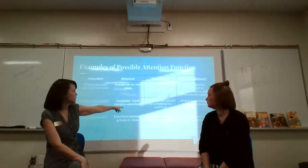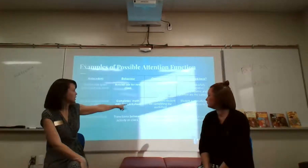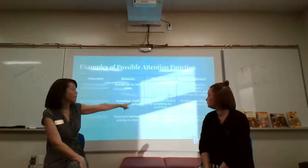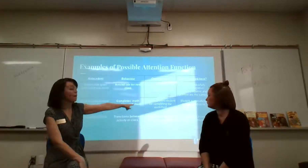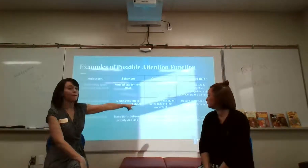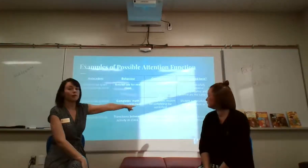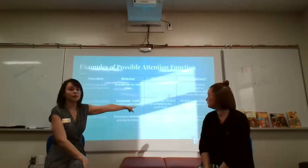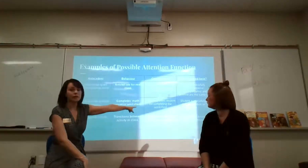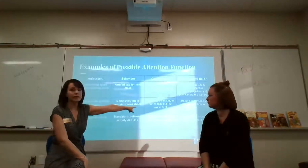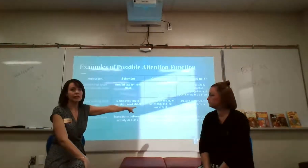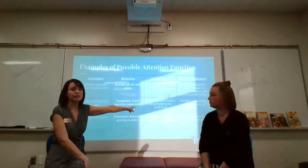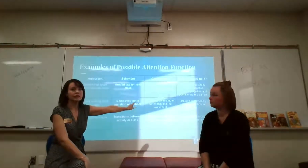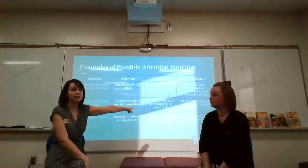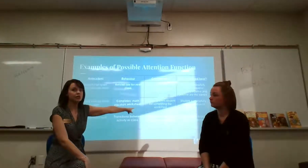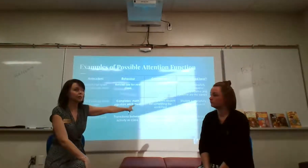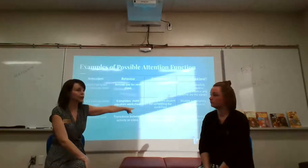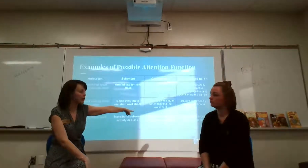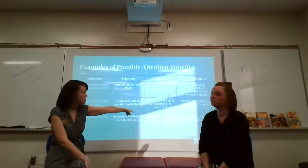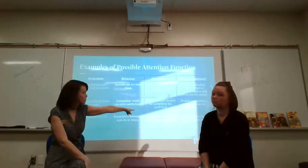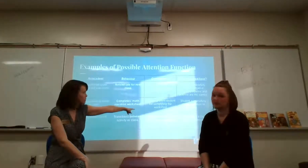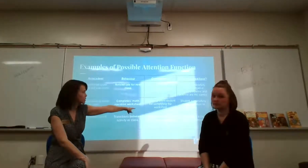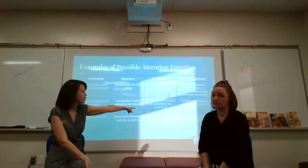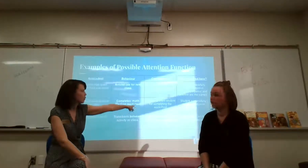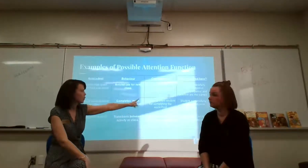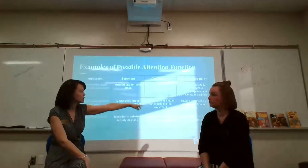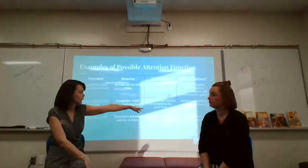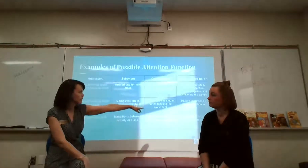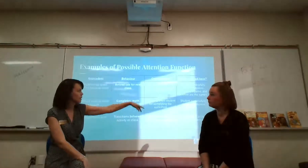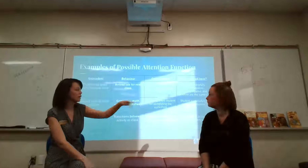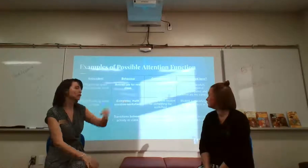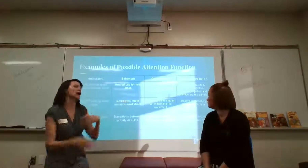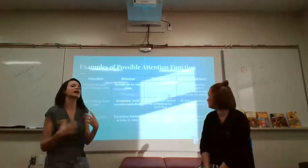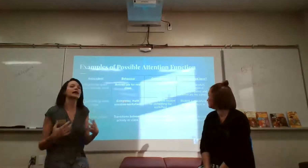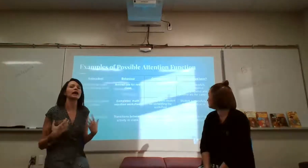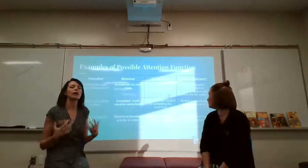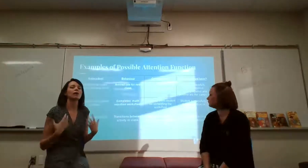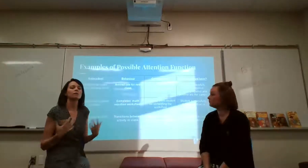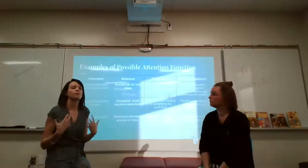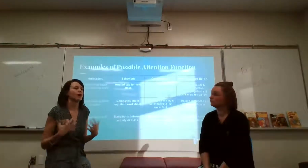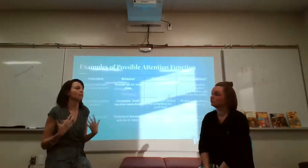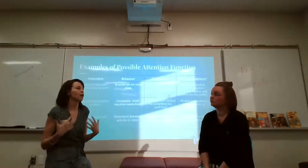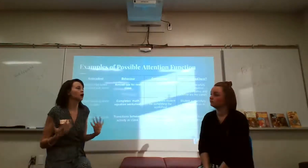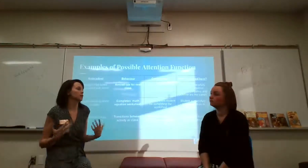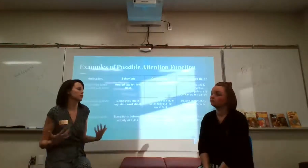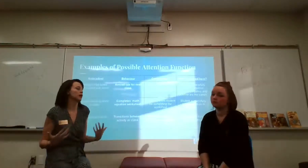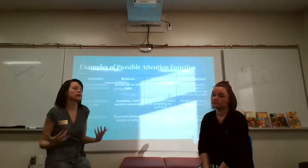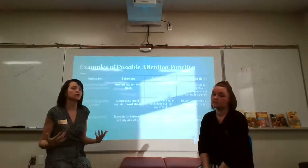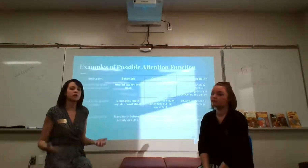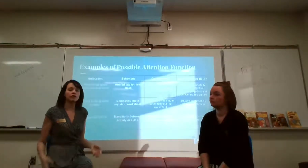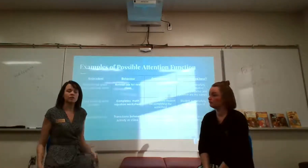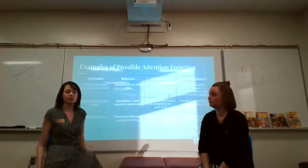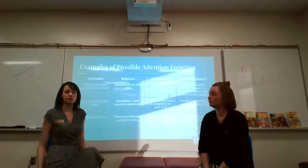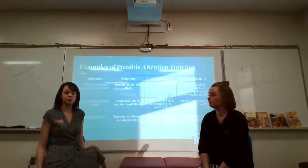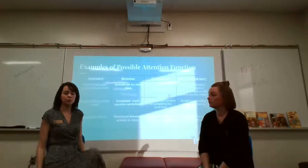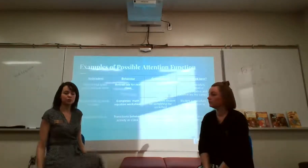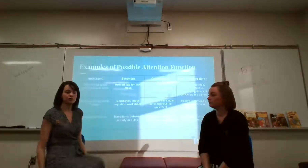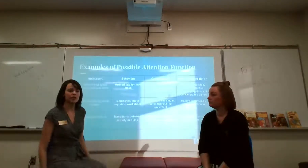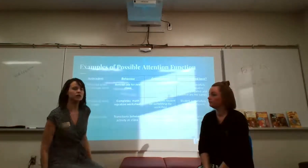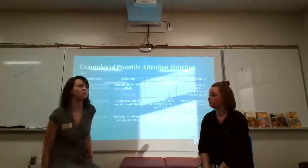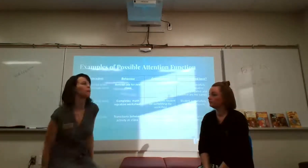worksheet. Ding, ding, the teacher praises me. So what's happening here? I get positive praise from the teacher, positive attention.